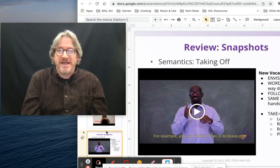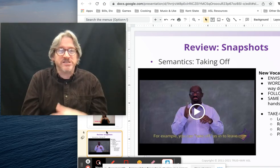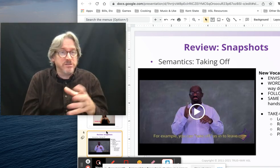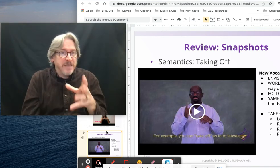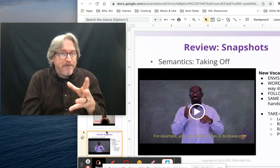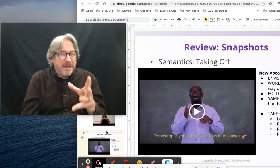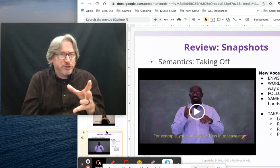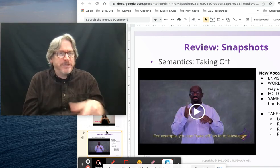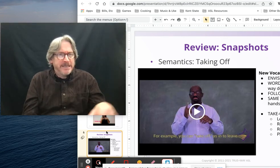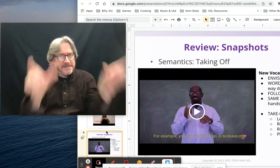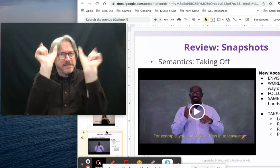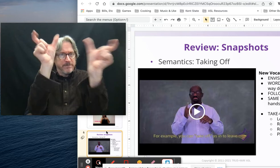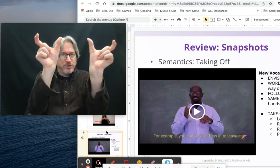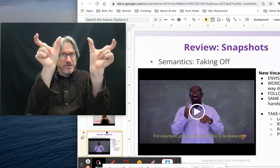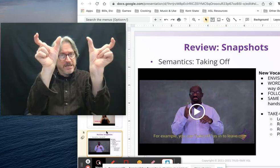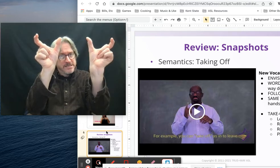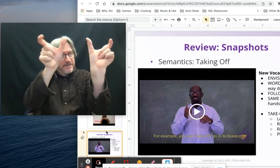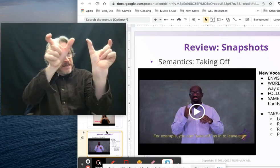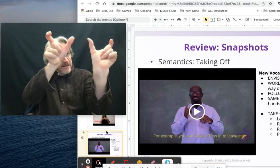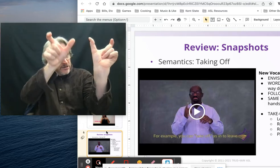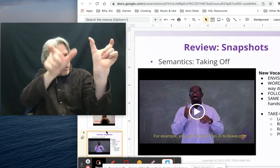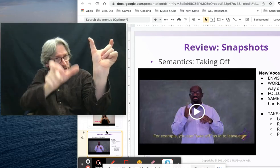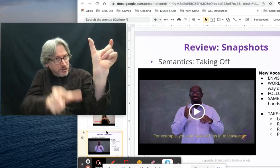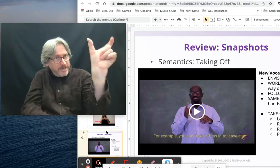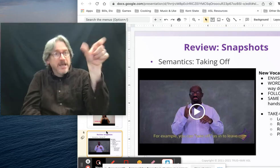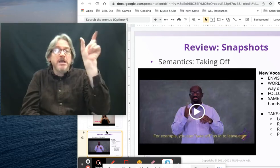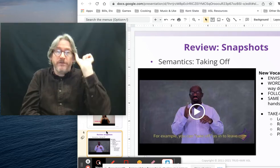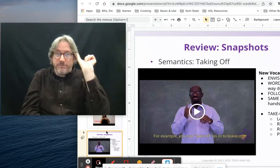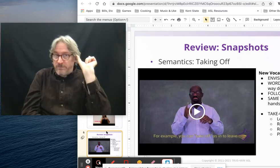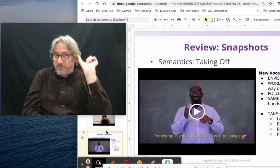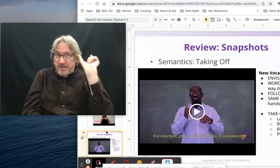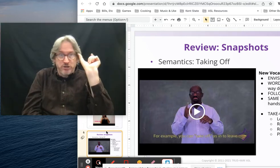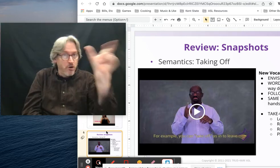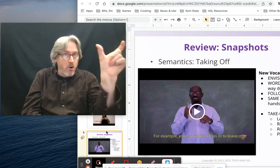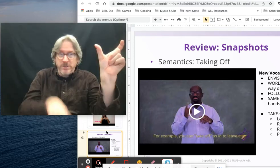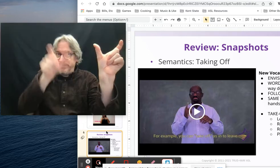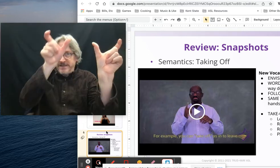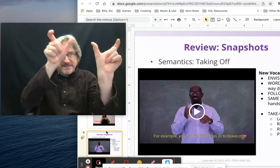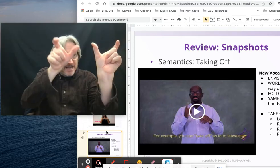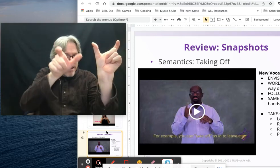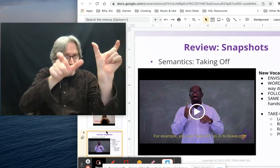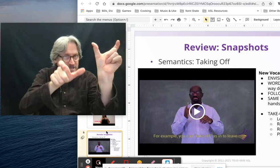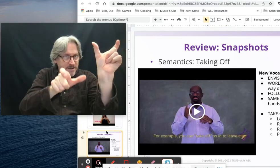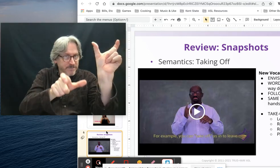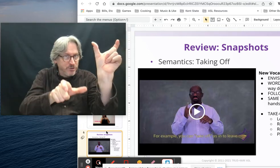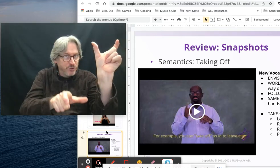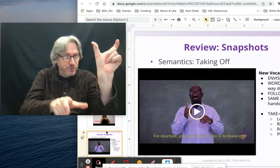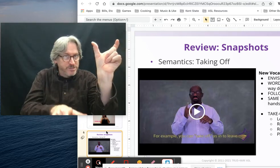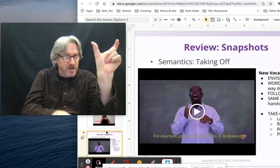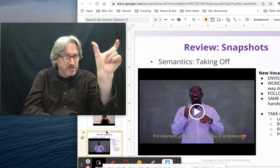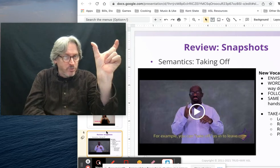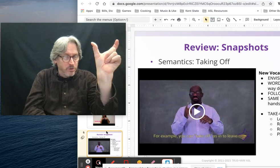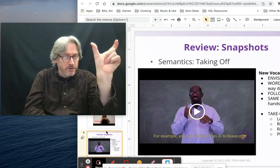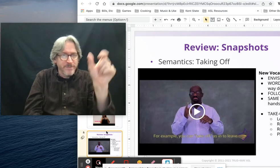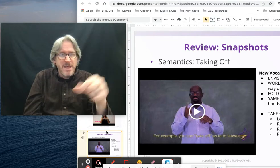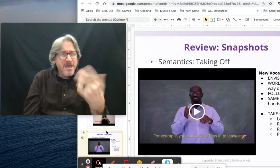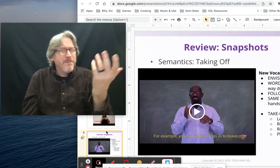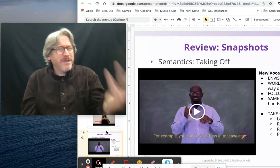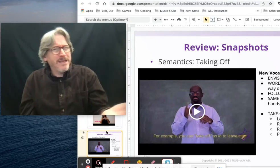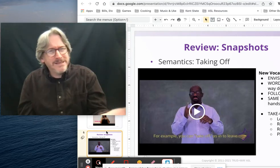So that's that picture that he sets up, two things, and that they should, like, it should always be the same every time you use a